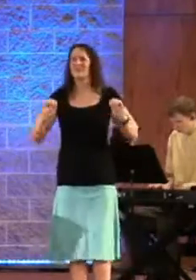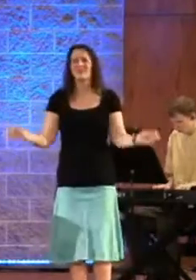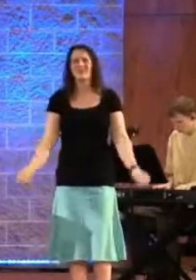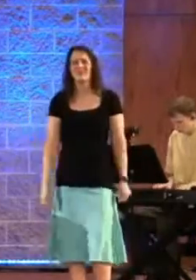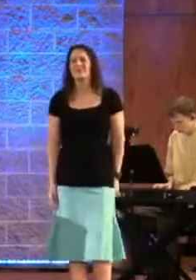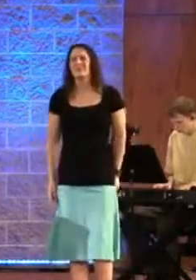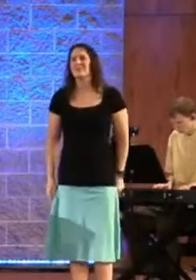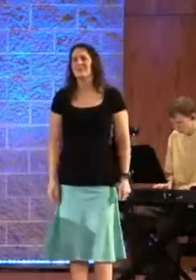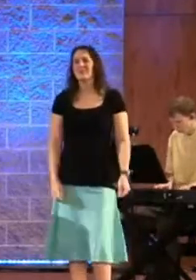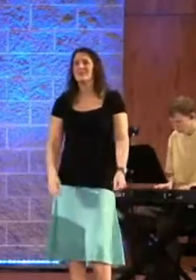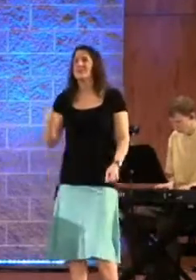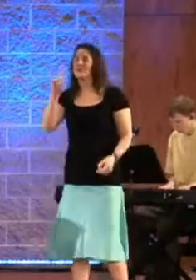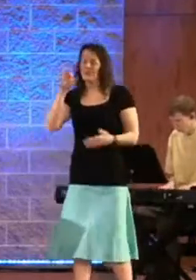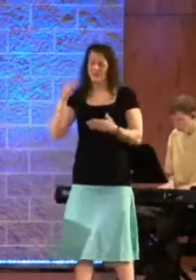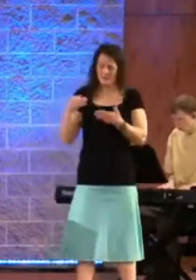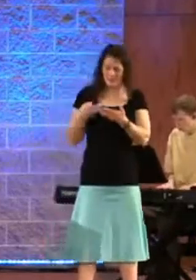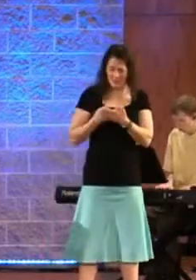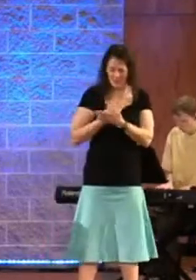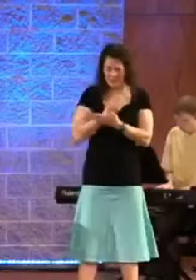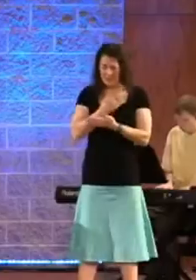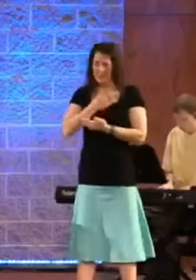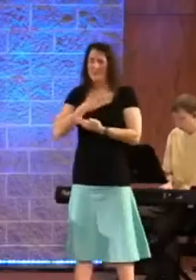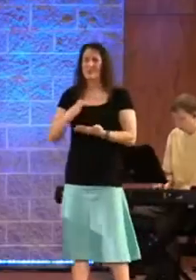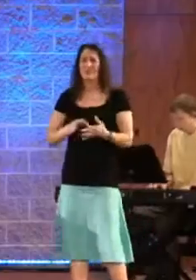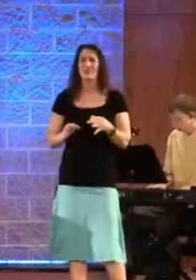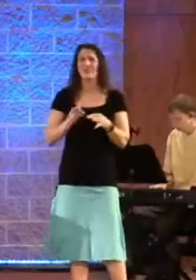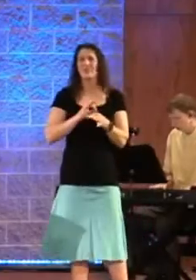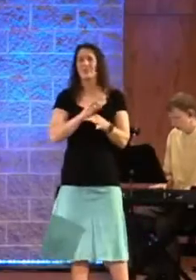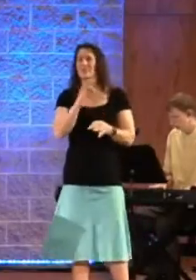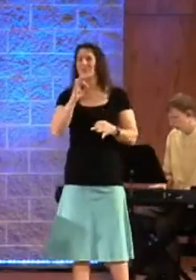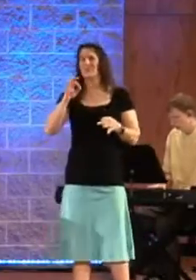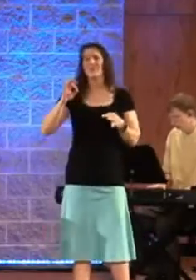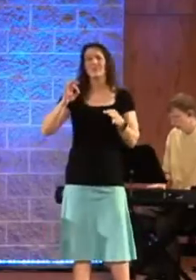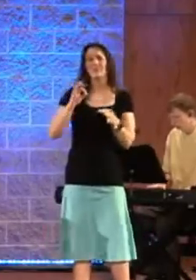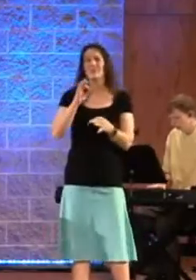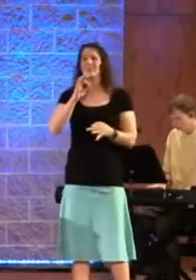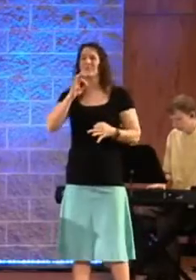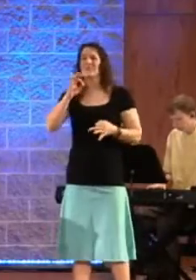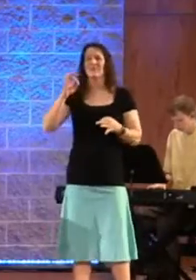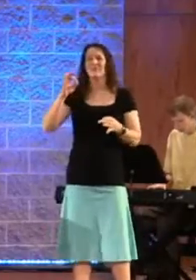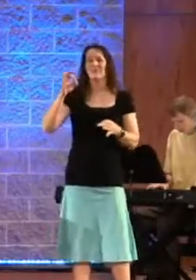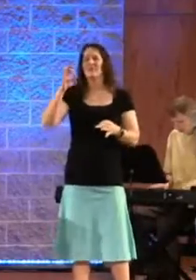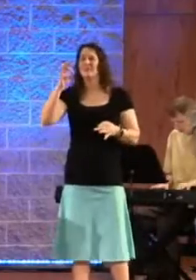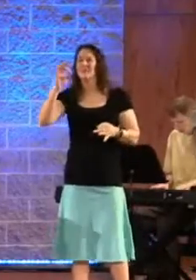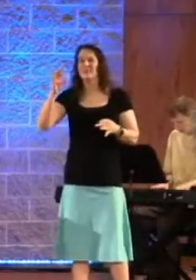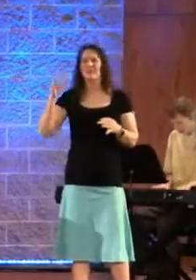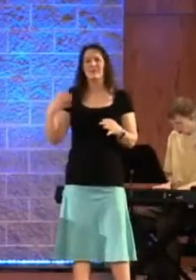more. 'Cause you refresh my soul.